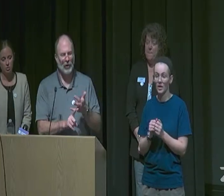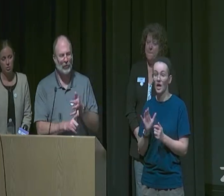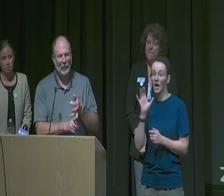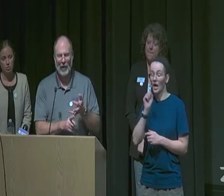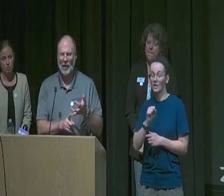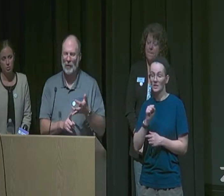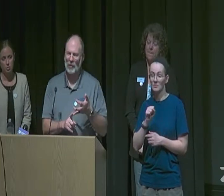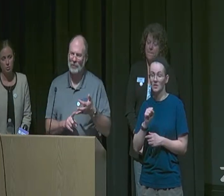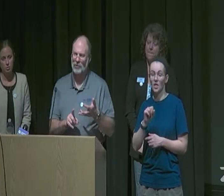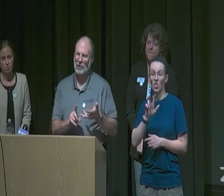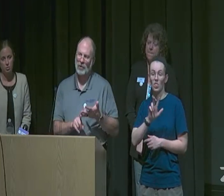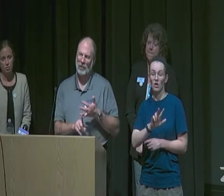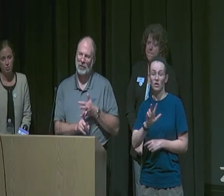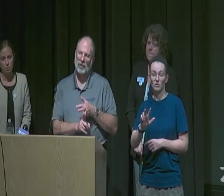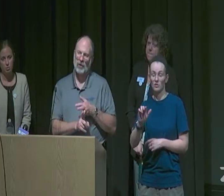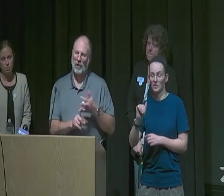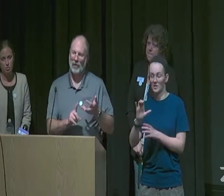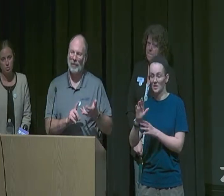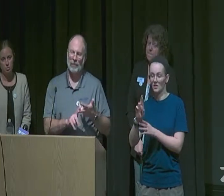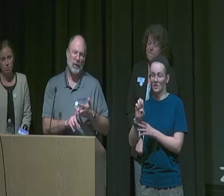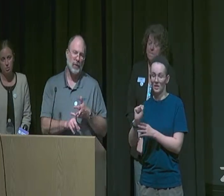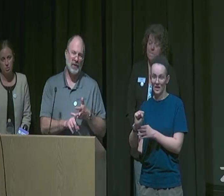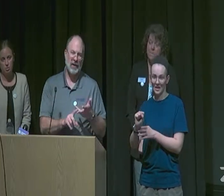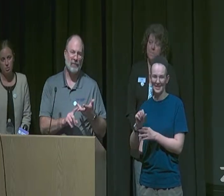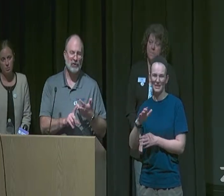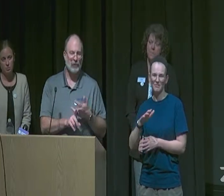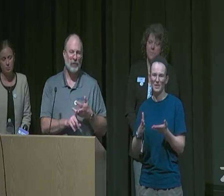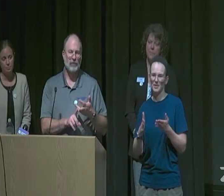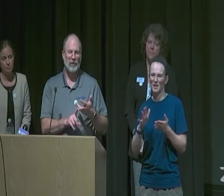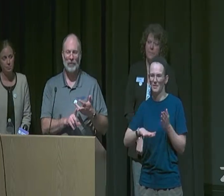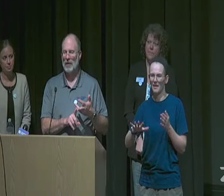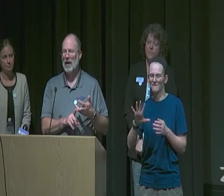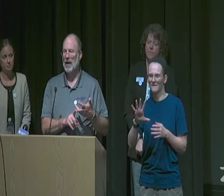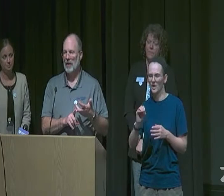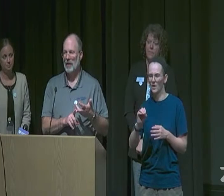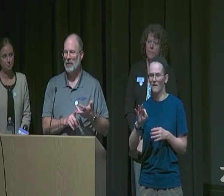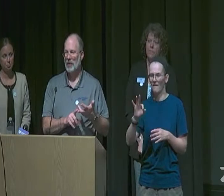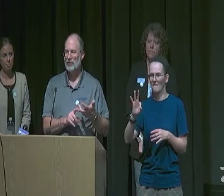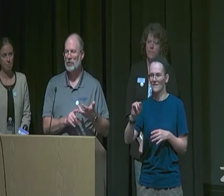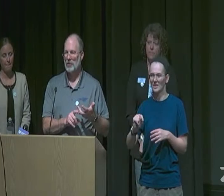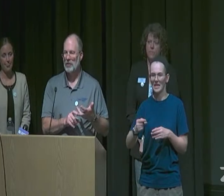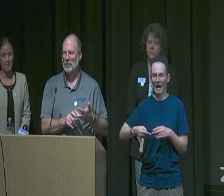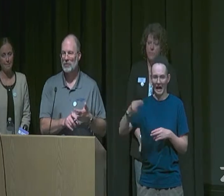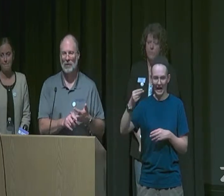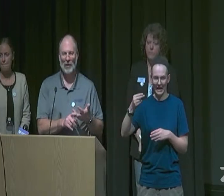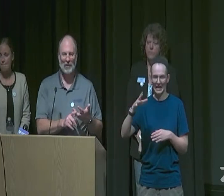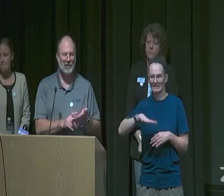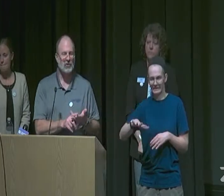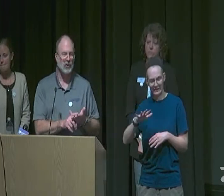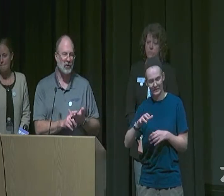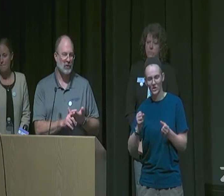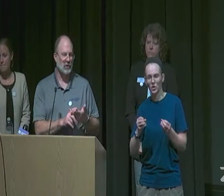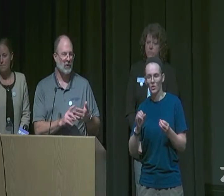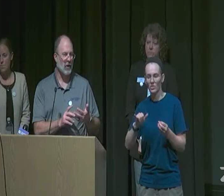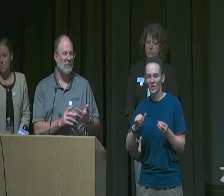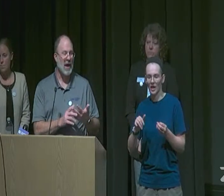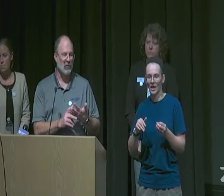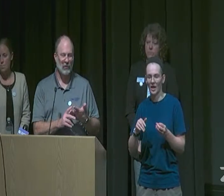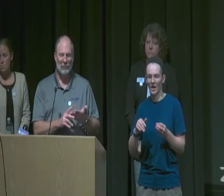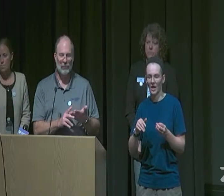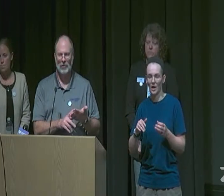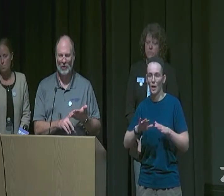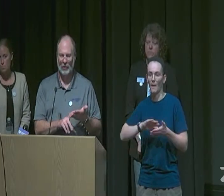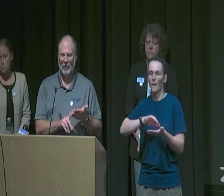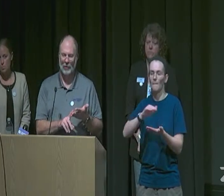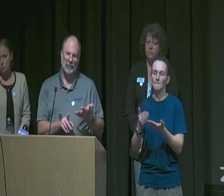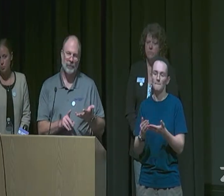guesstimate, 33 acres, probably an average of 50 feet high-ish. So that's the amount